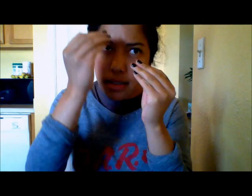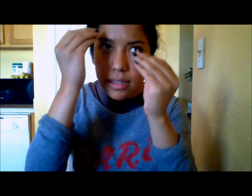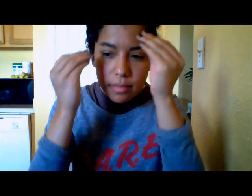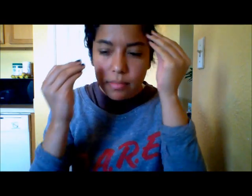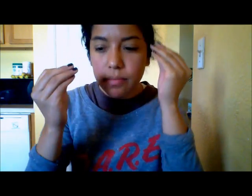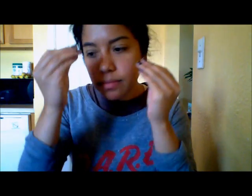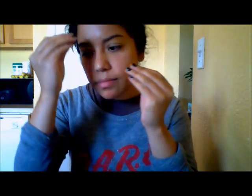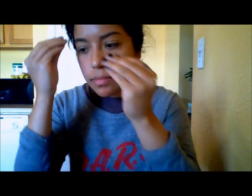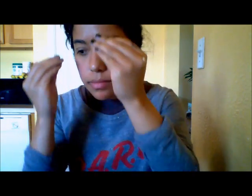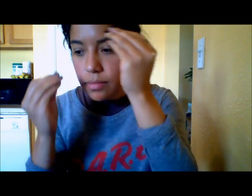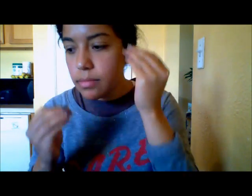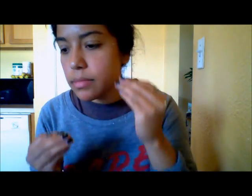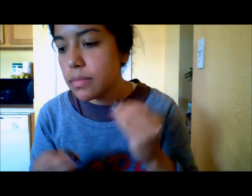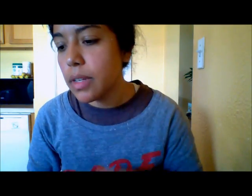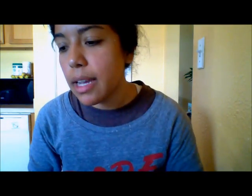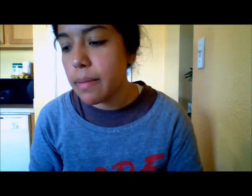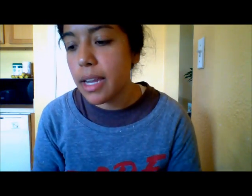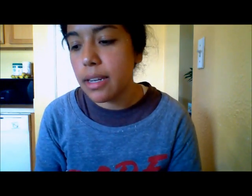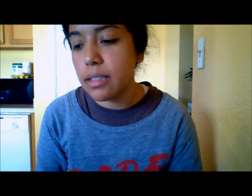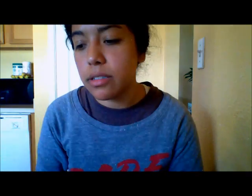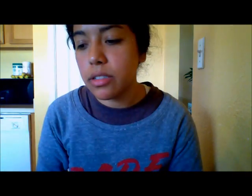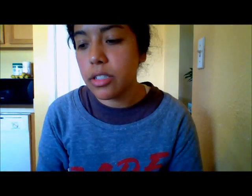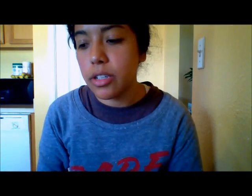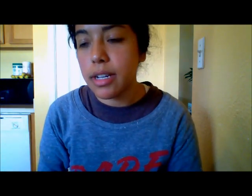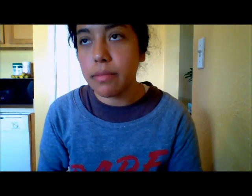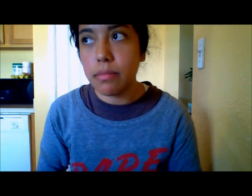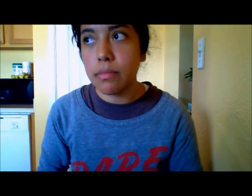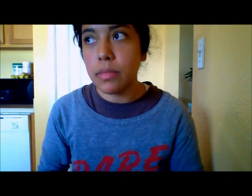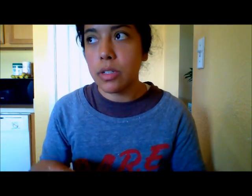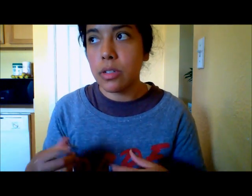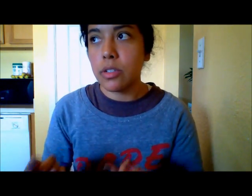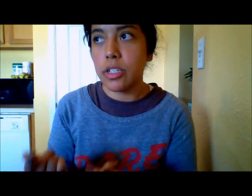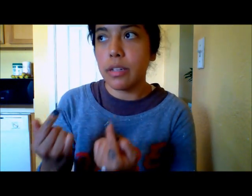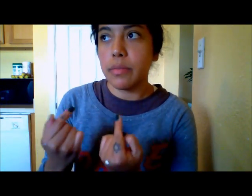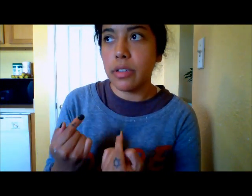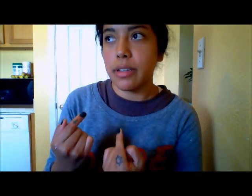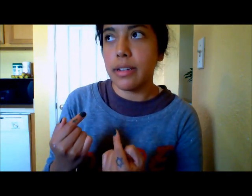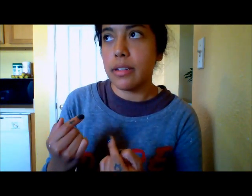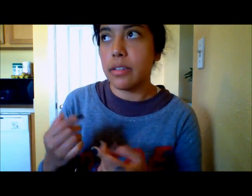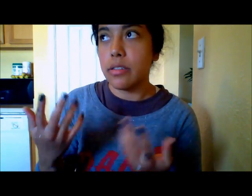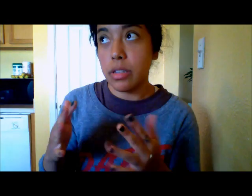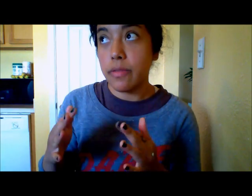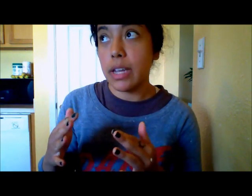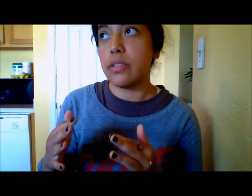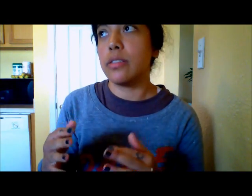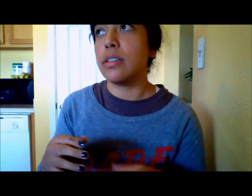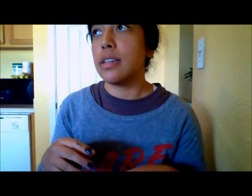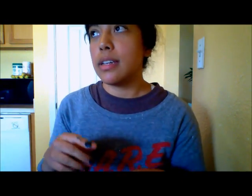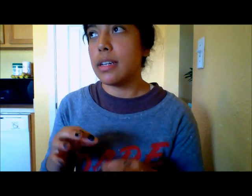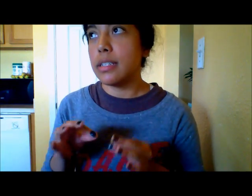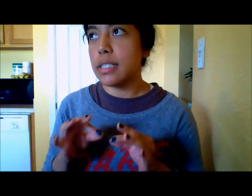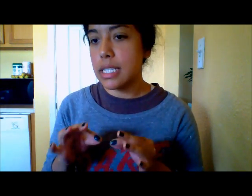things. Okay, making to come to the final